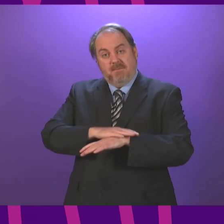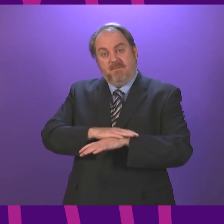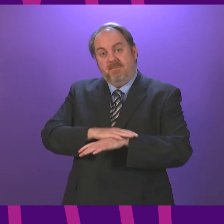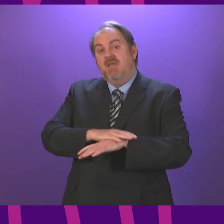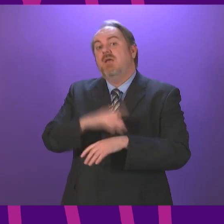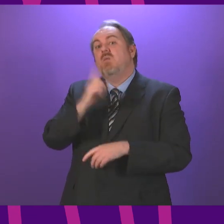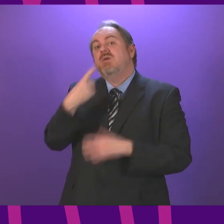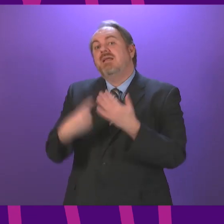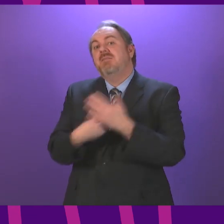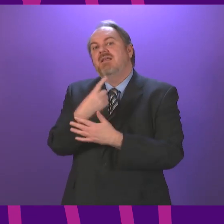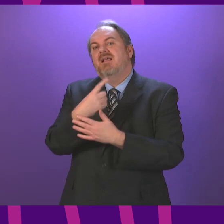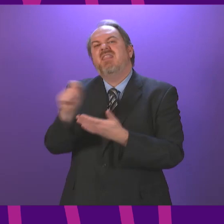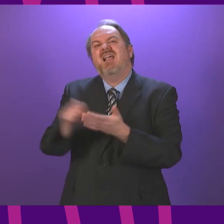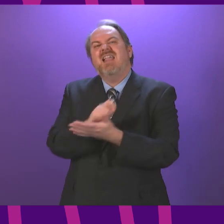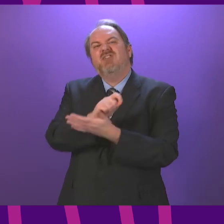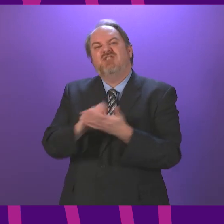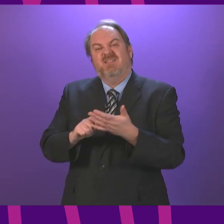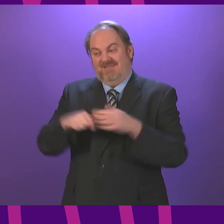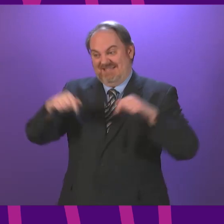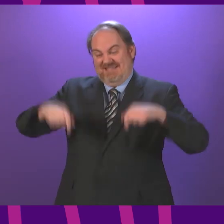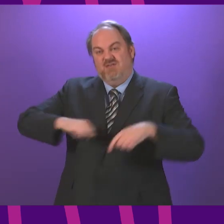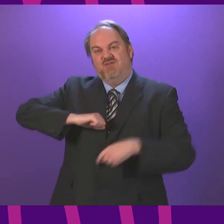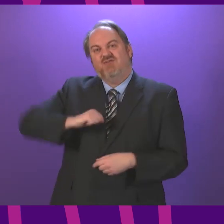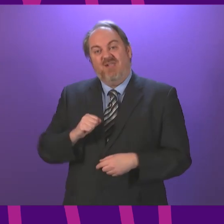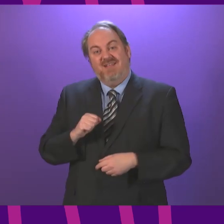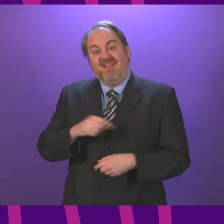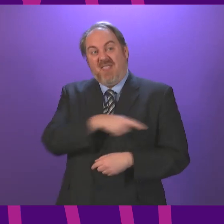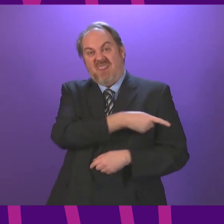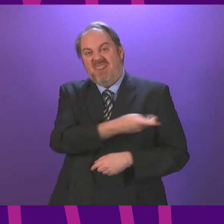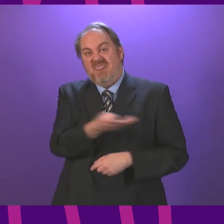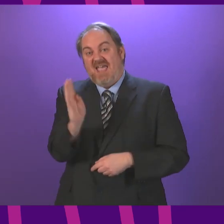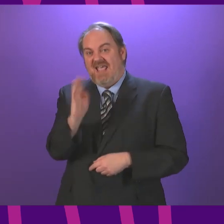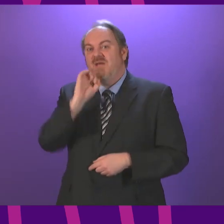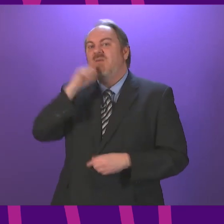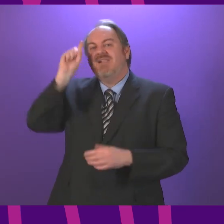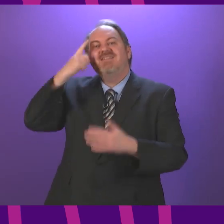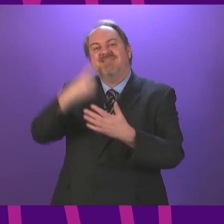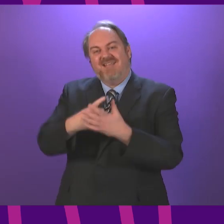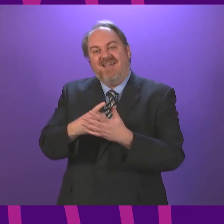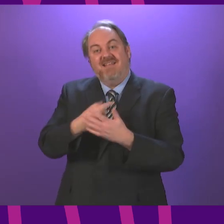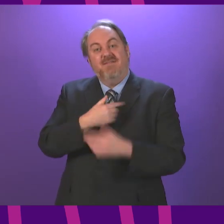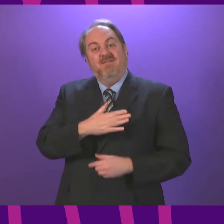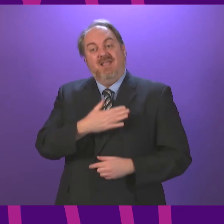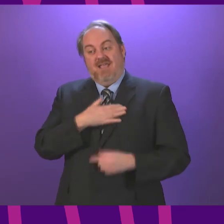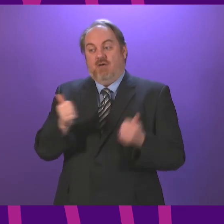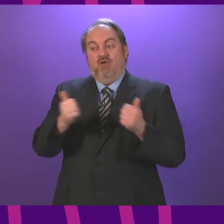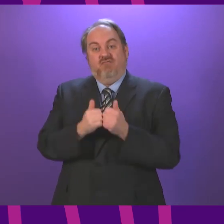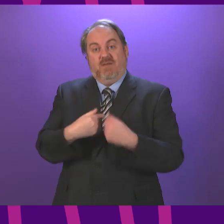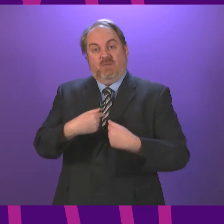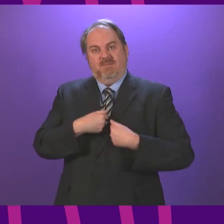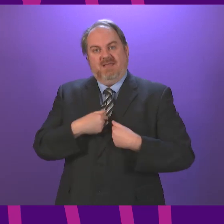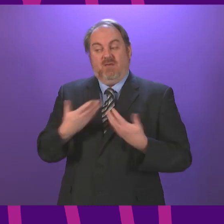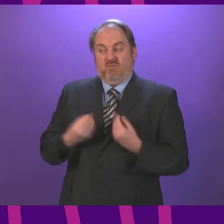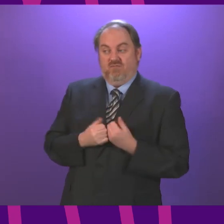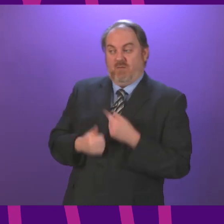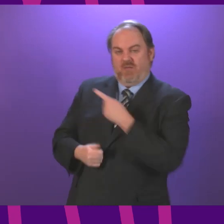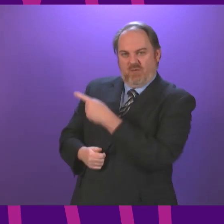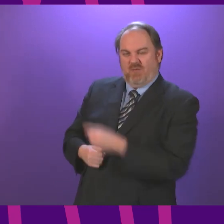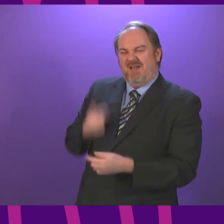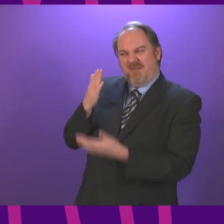The scrutiny and the verdict of the people of Scotland. The verdict that matters most. And as I do so, Ruth Davidson will be